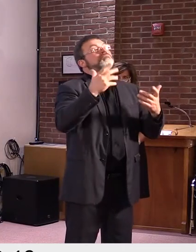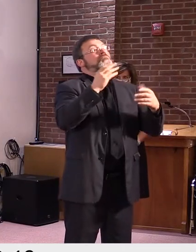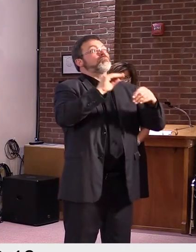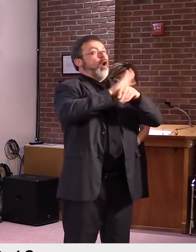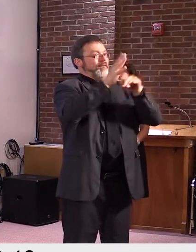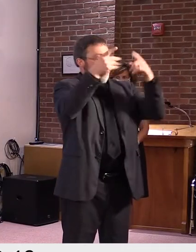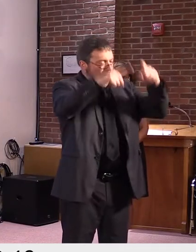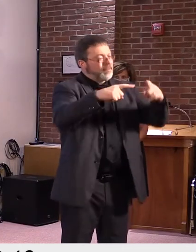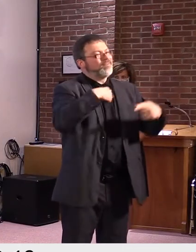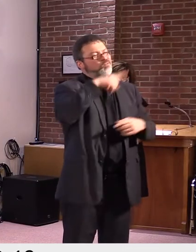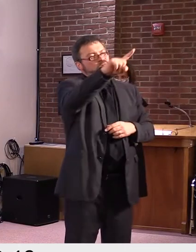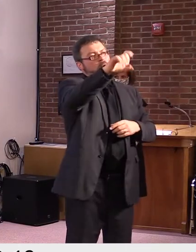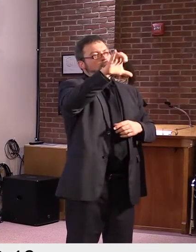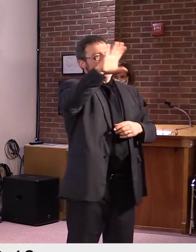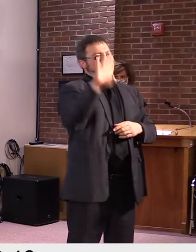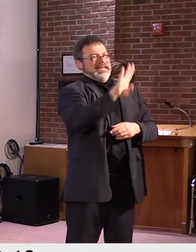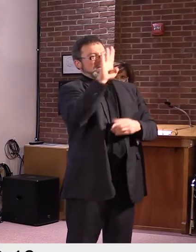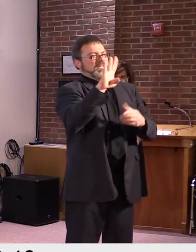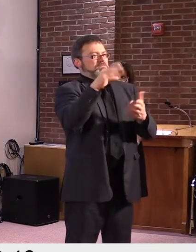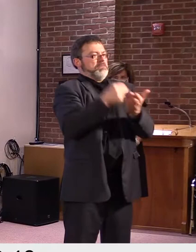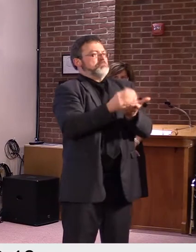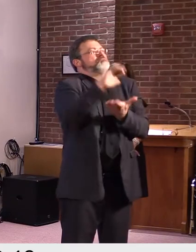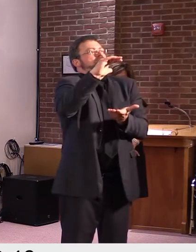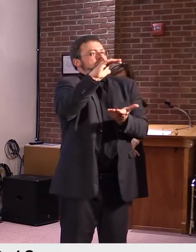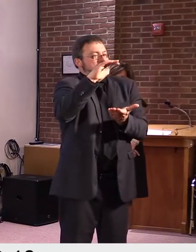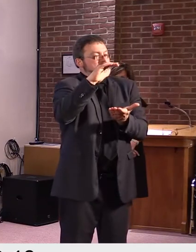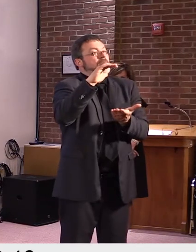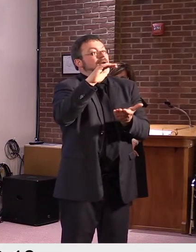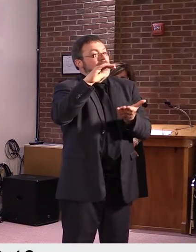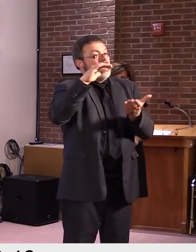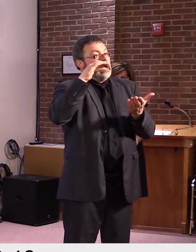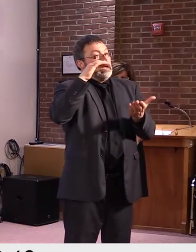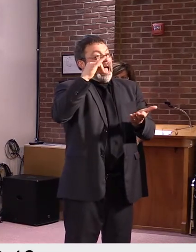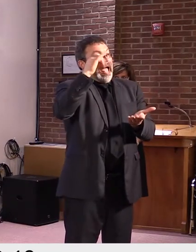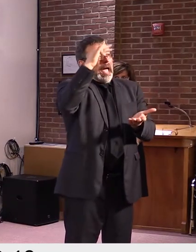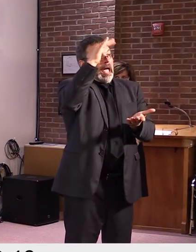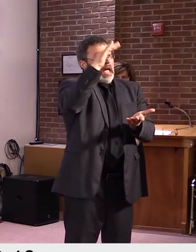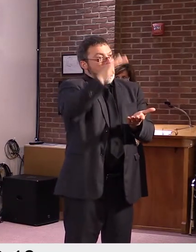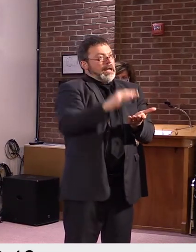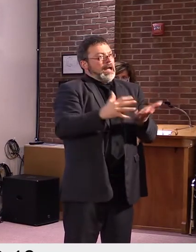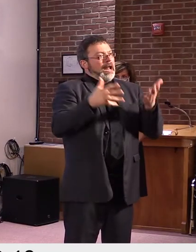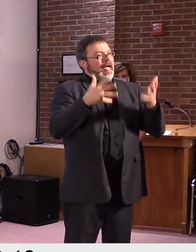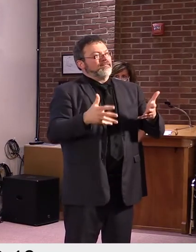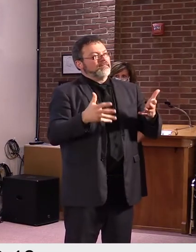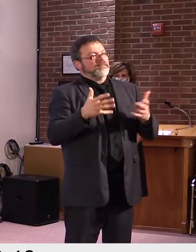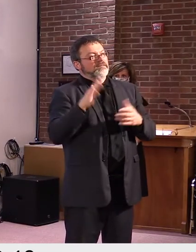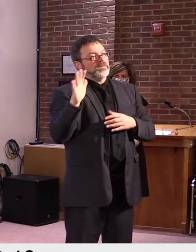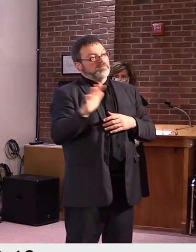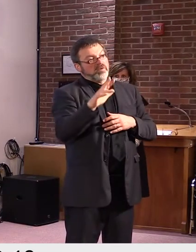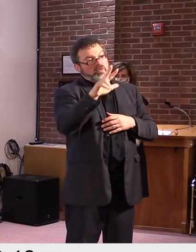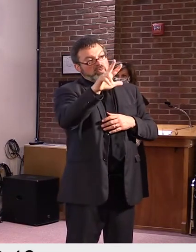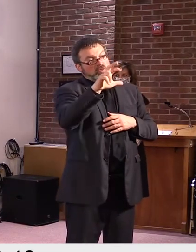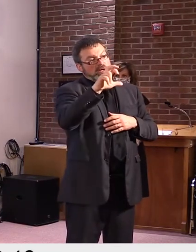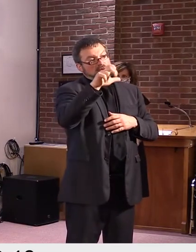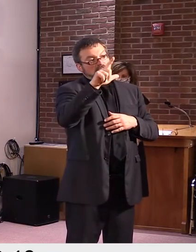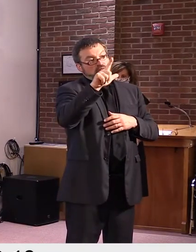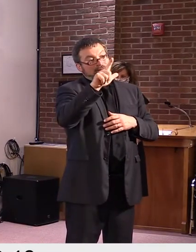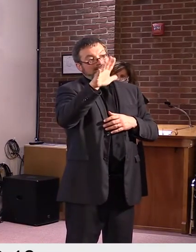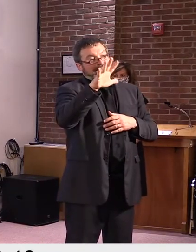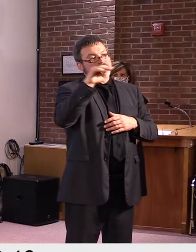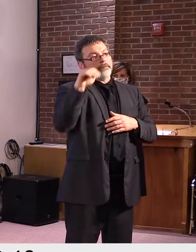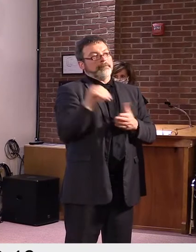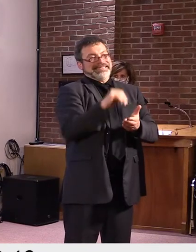Commissioner Harrington could probably give us the exact number, but I think it's around $325 million in the fund right now, even